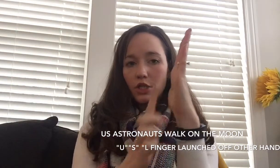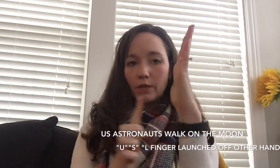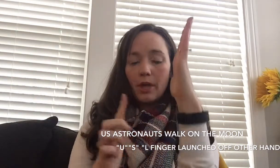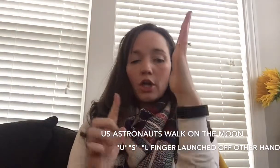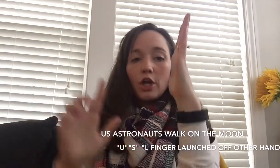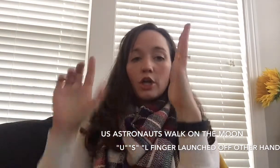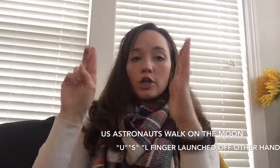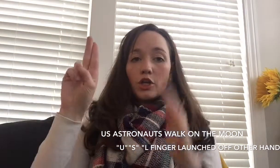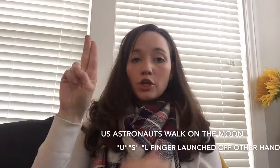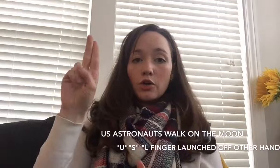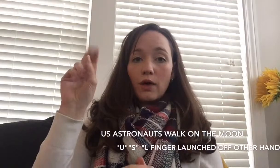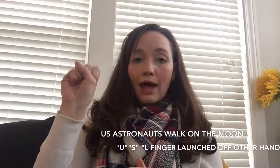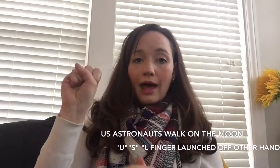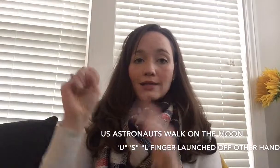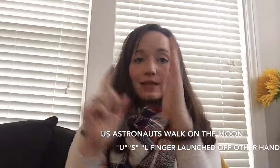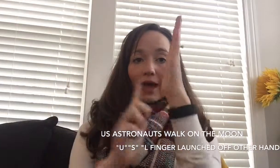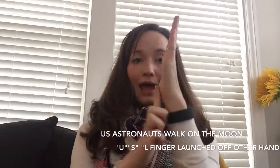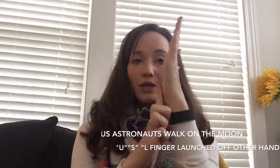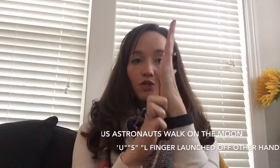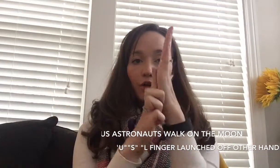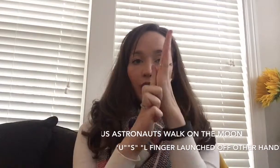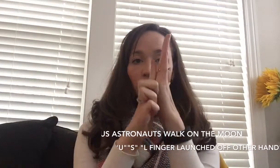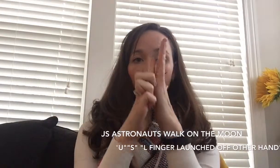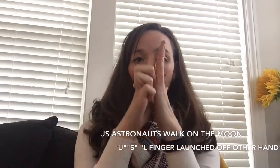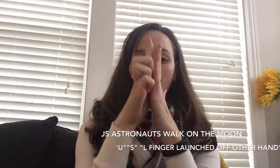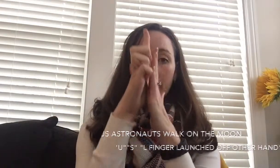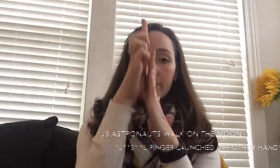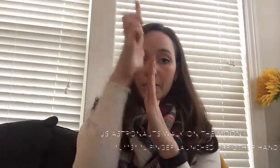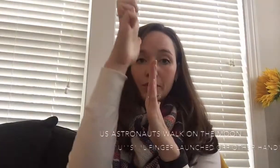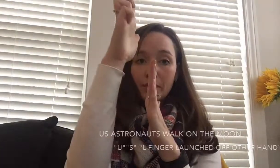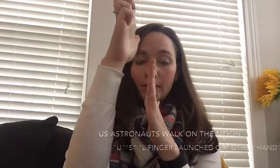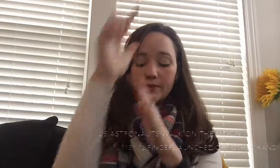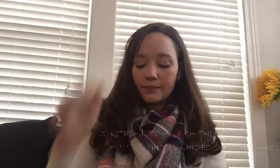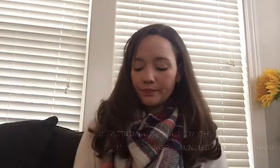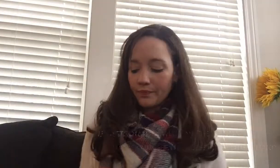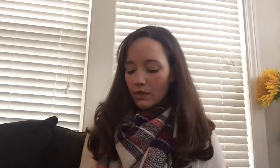ship. U.S. astronauts walk on the moon.